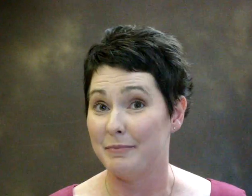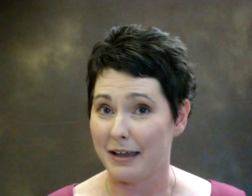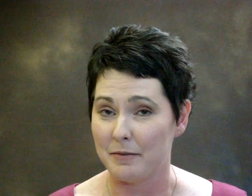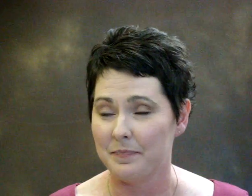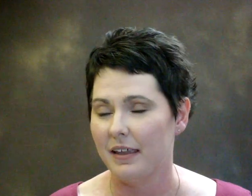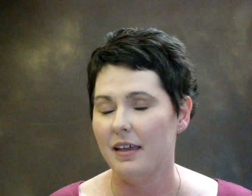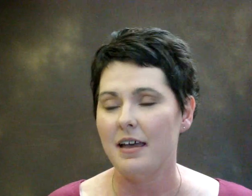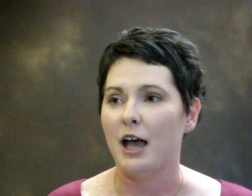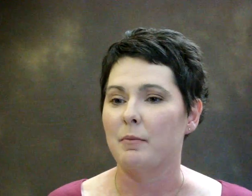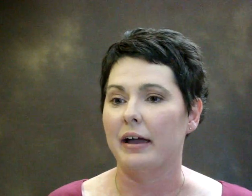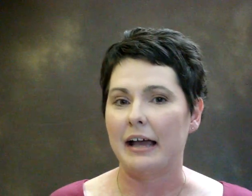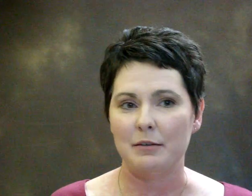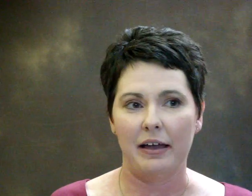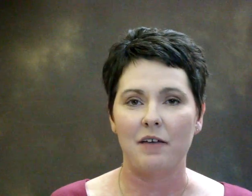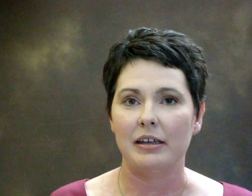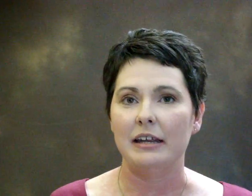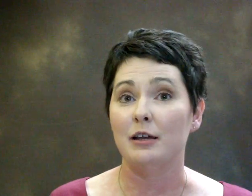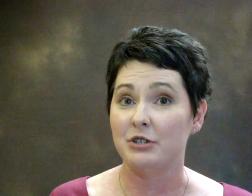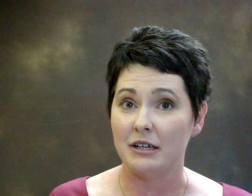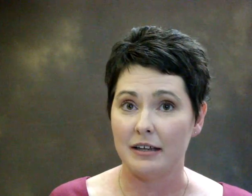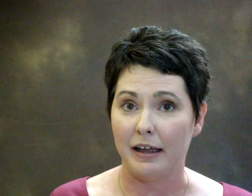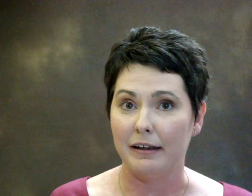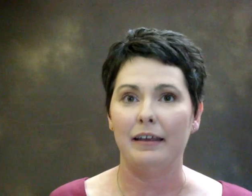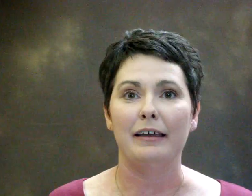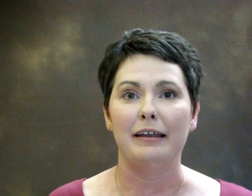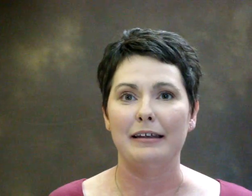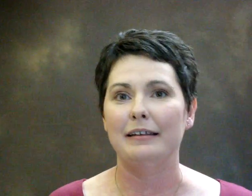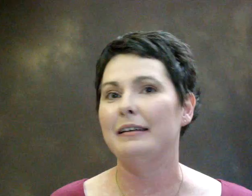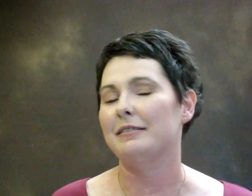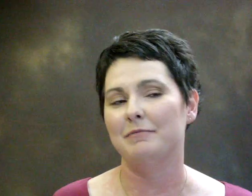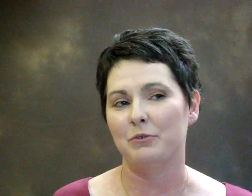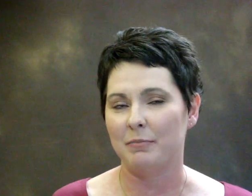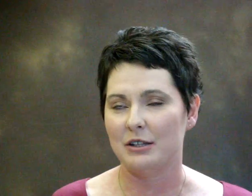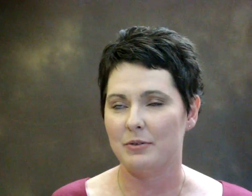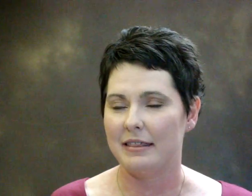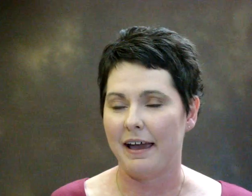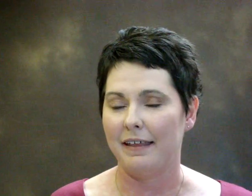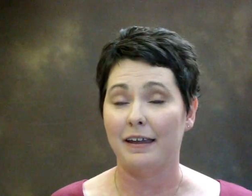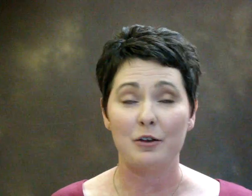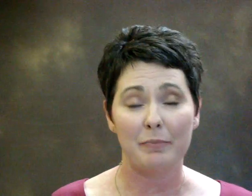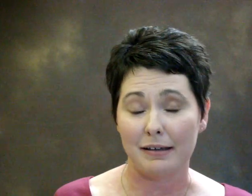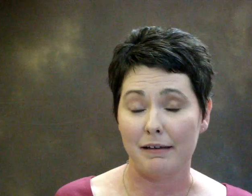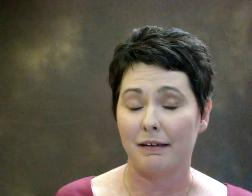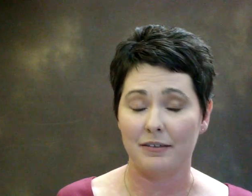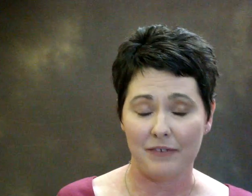done. I asked about having an EMG done, and the response was that can be done on the